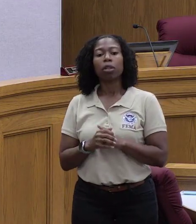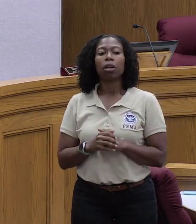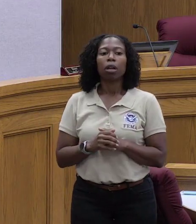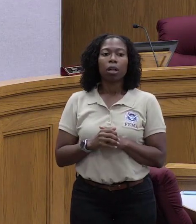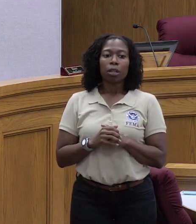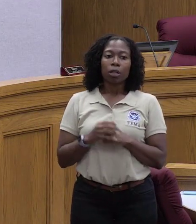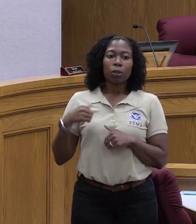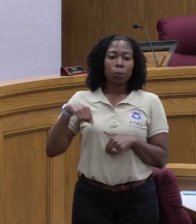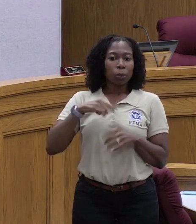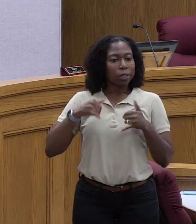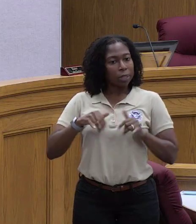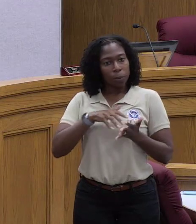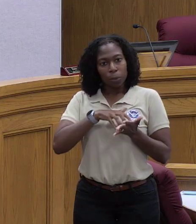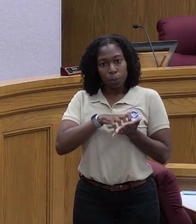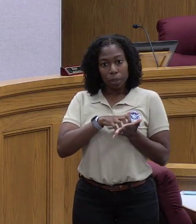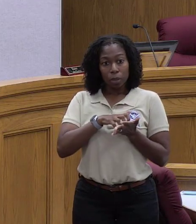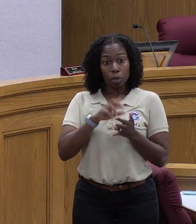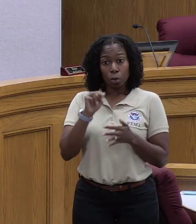is much better.